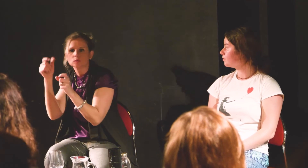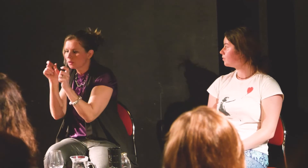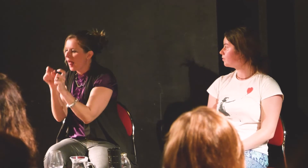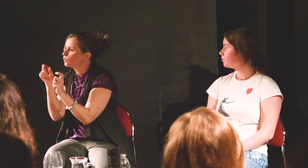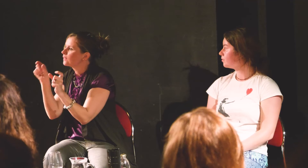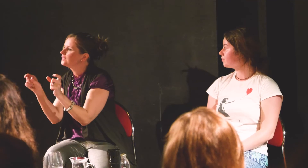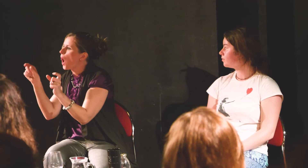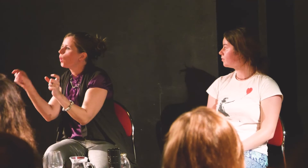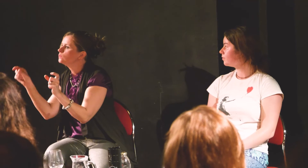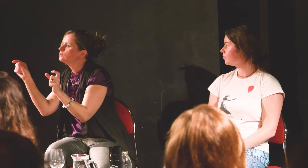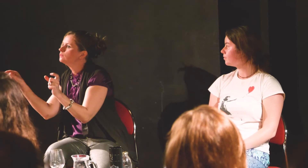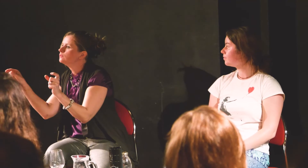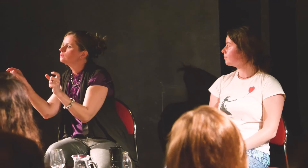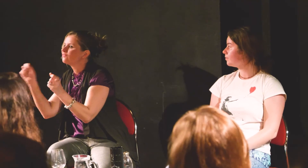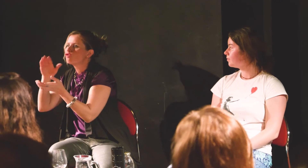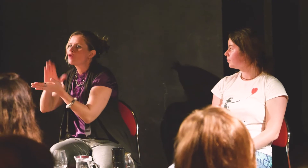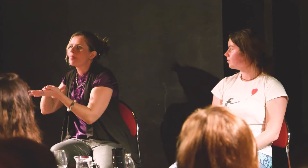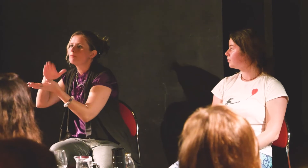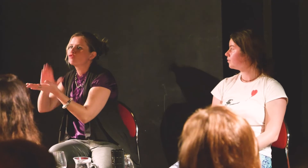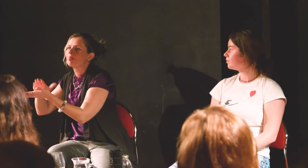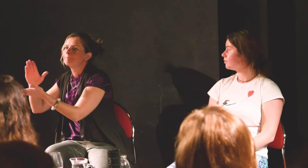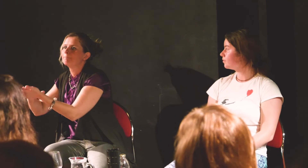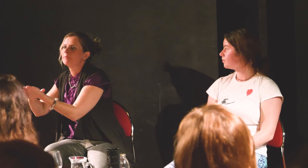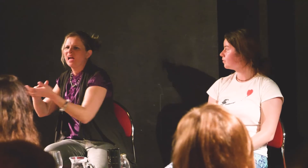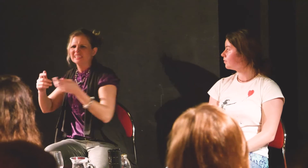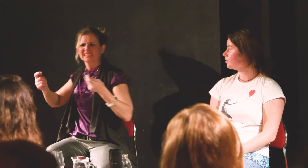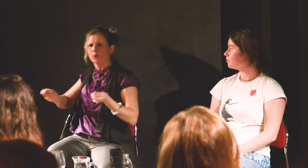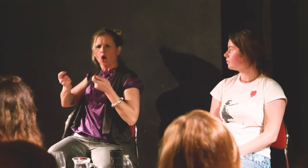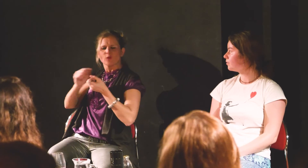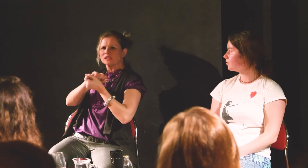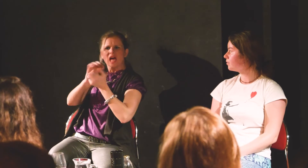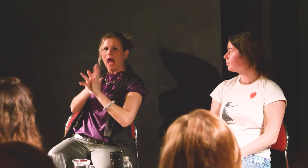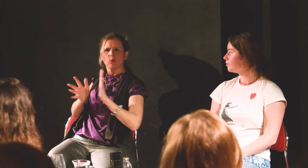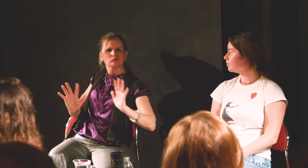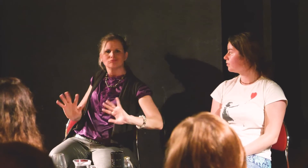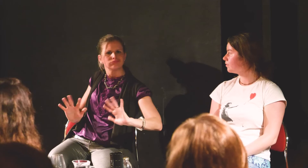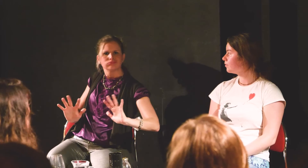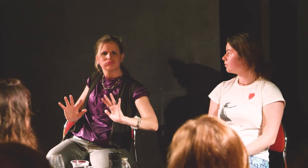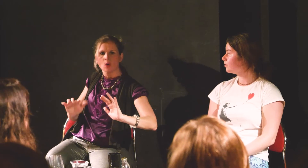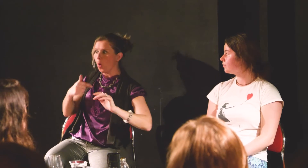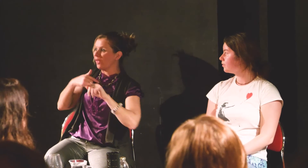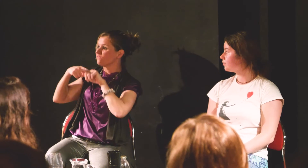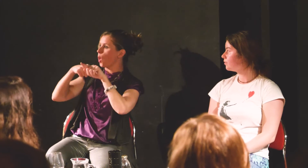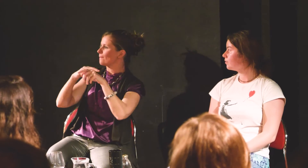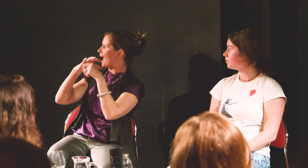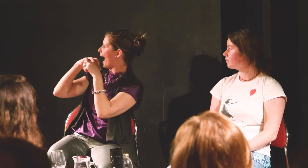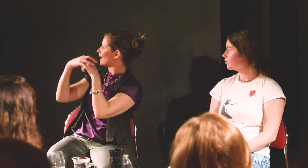itself. So, but it's often a play on sound or it's the rhythm. But it doesn't translate for